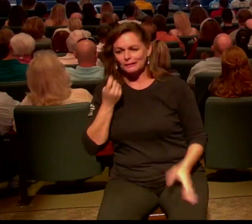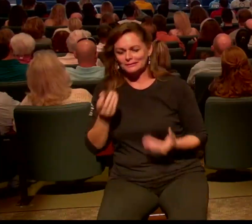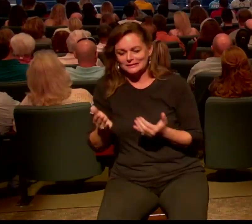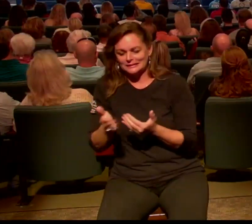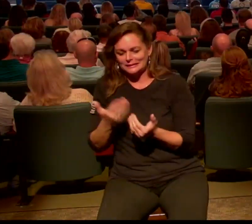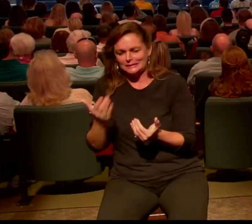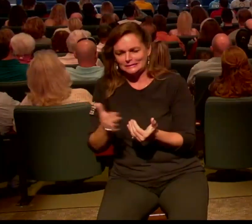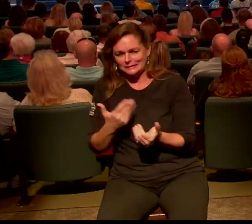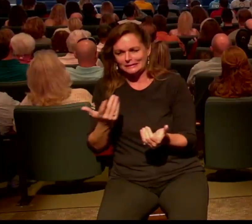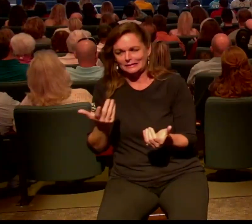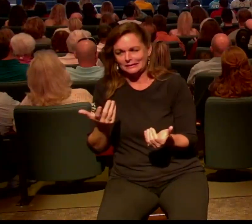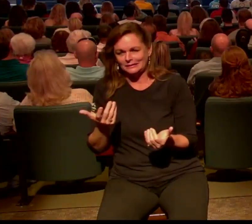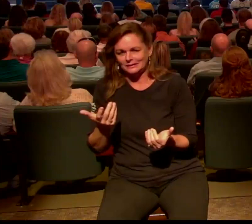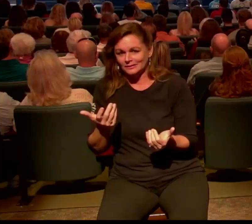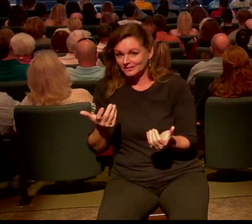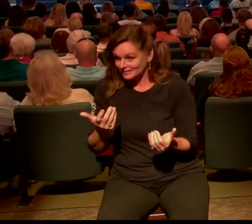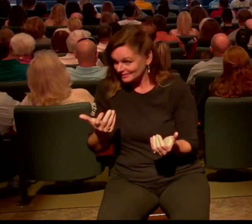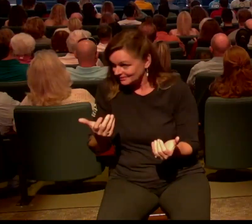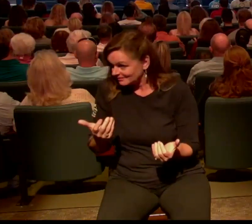Okay?